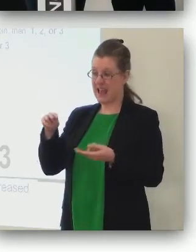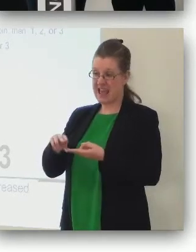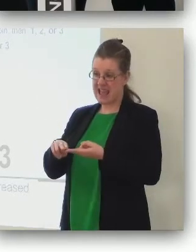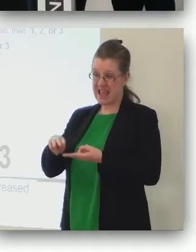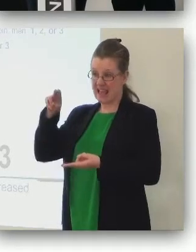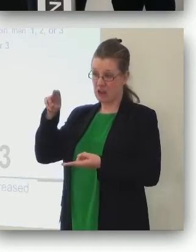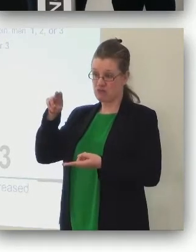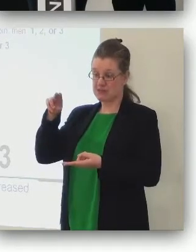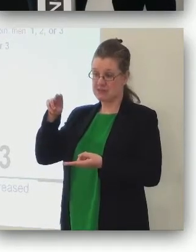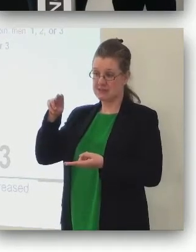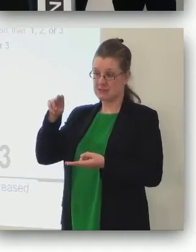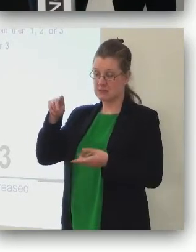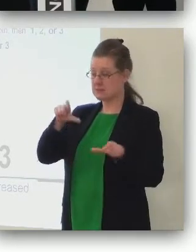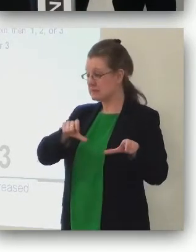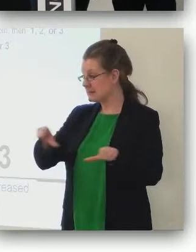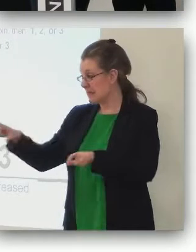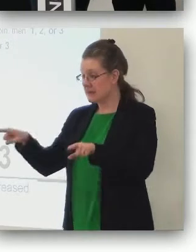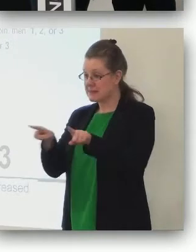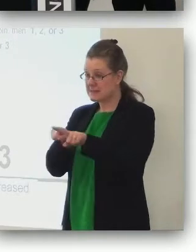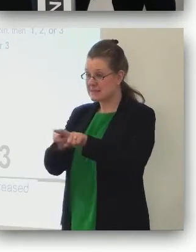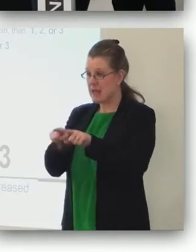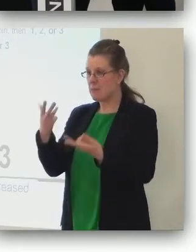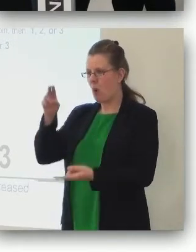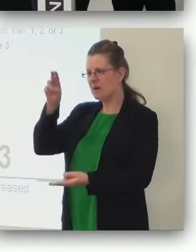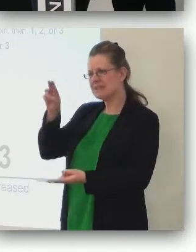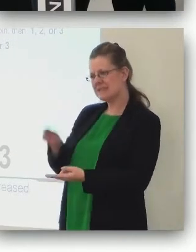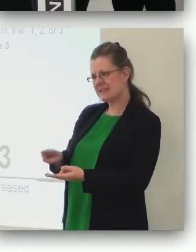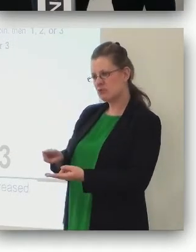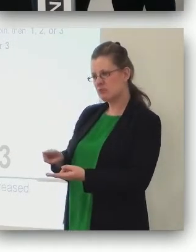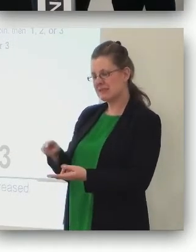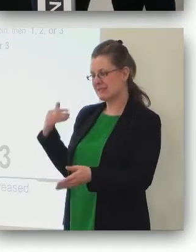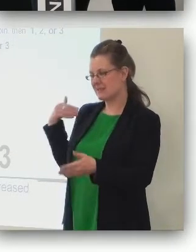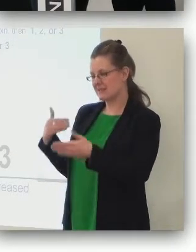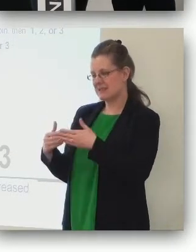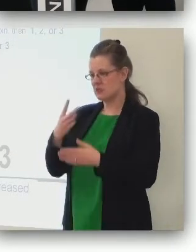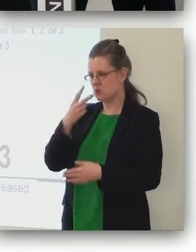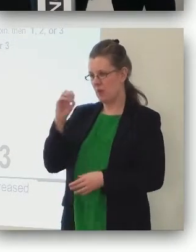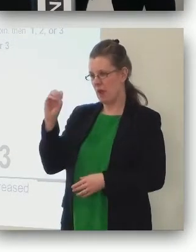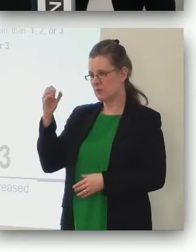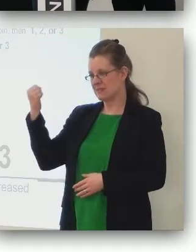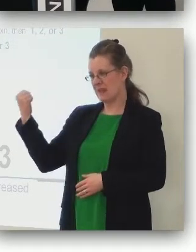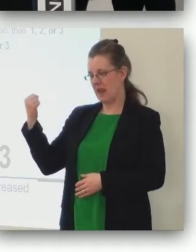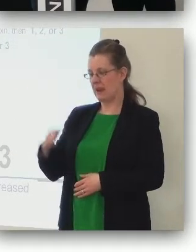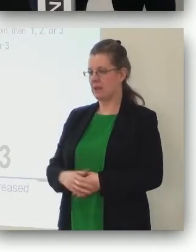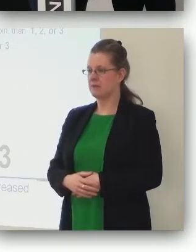increased, stayed the same, or decreased since 2010?